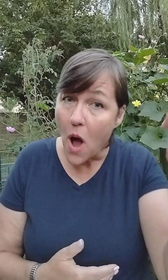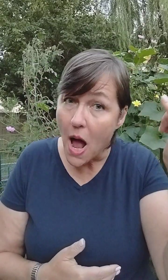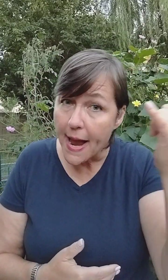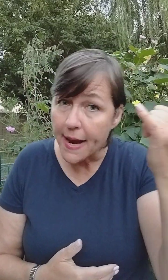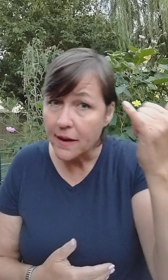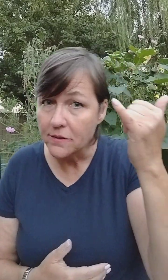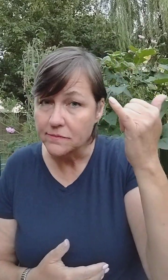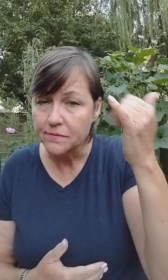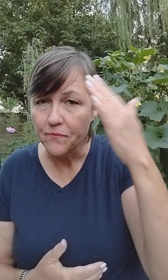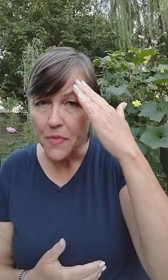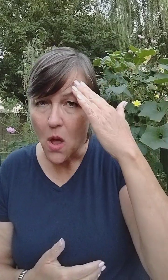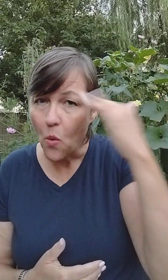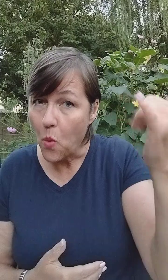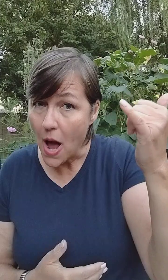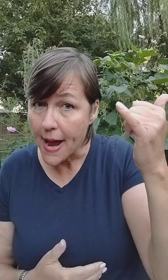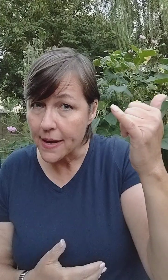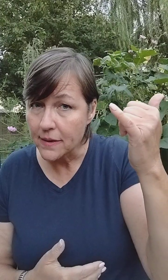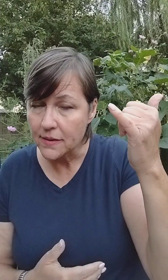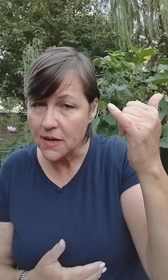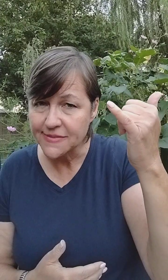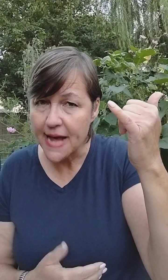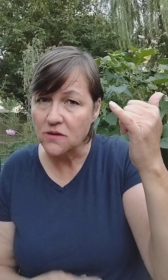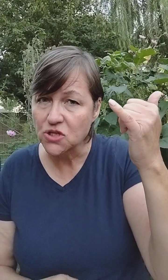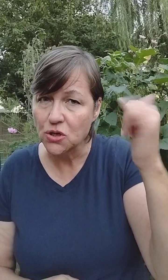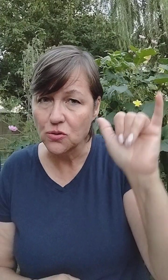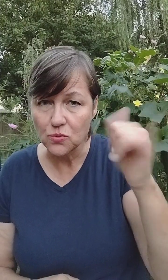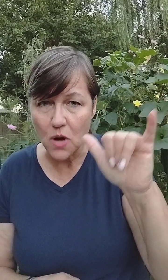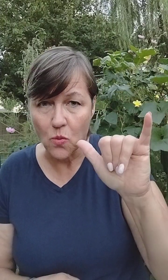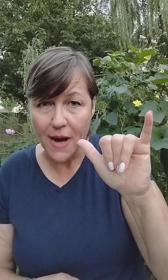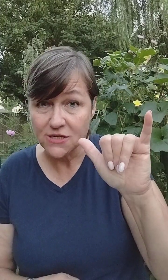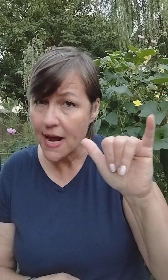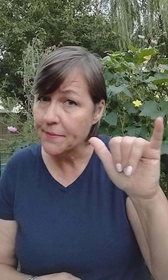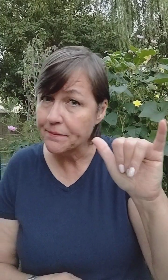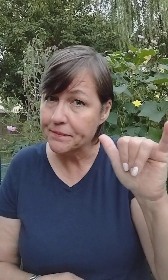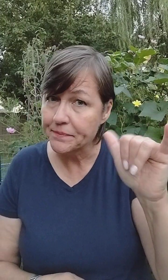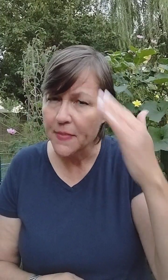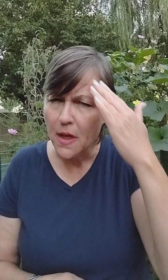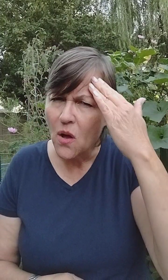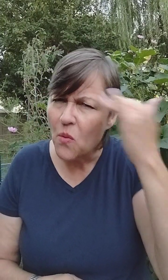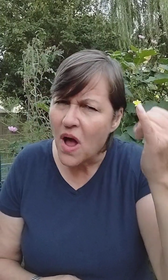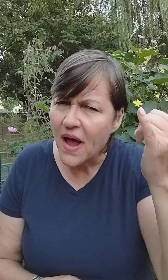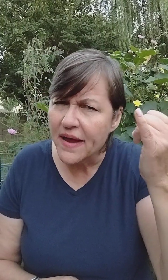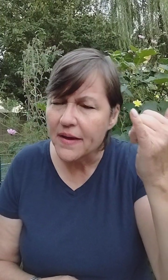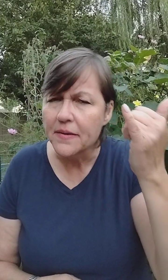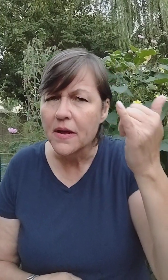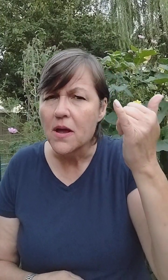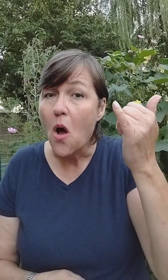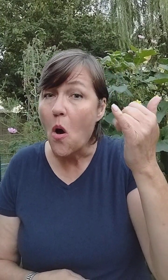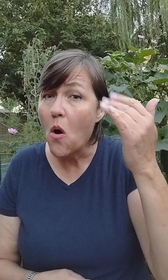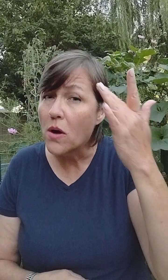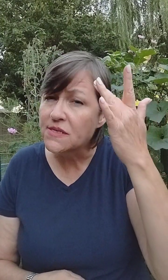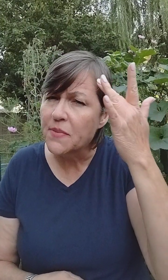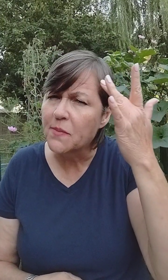Why? Why? Comes out to a Y shape. Why? Or some people just